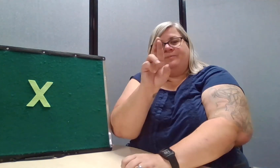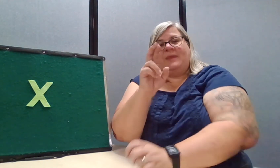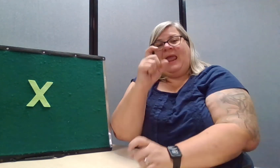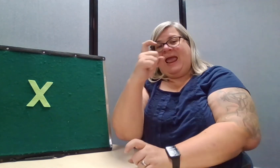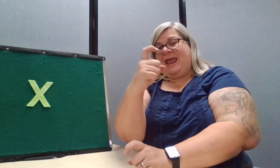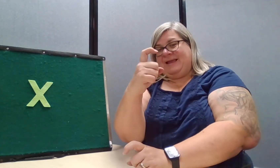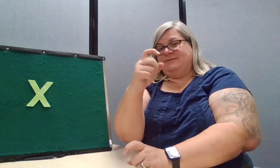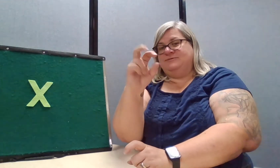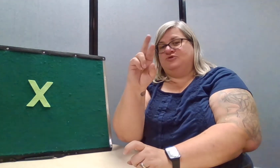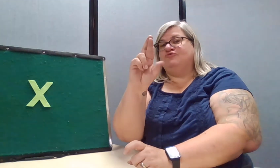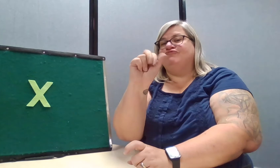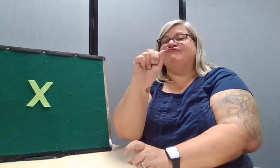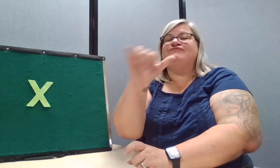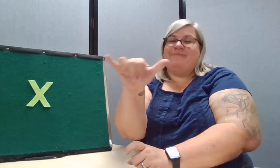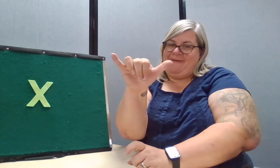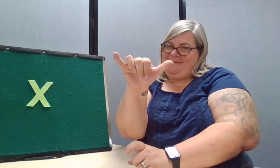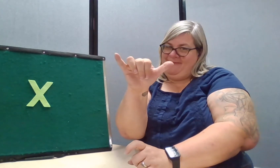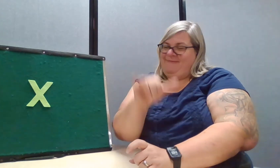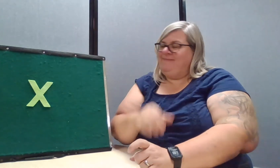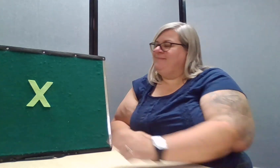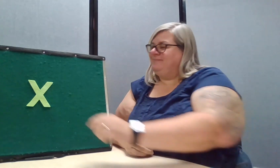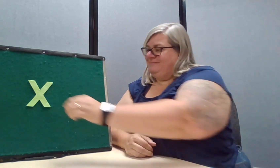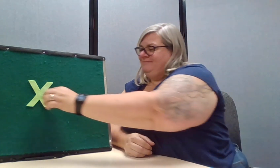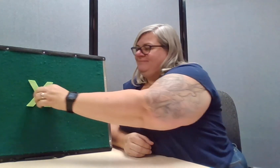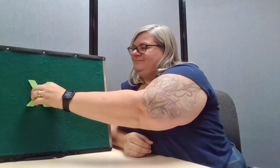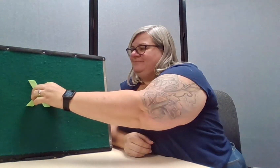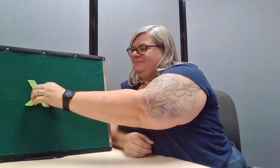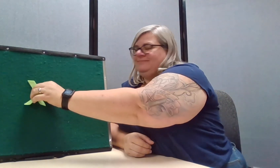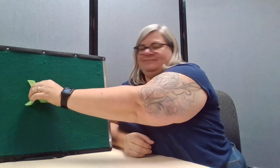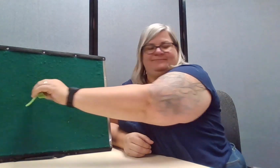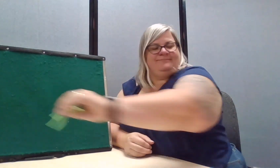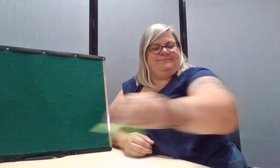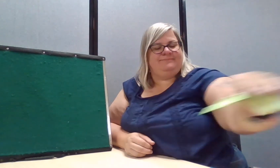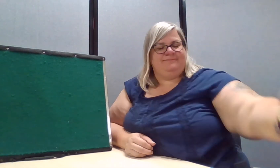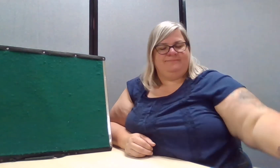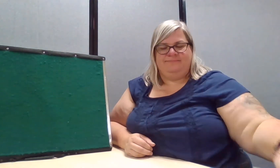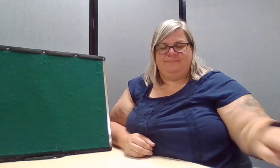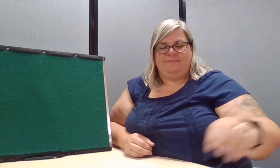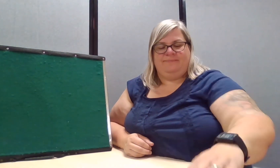So that's a word we have to spell, X-ray.